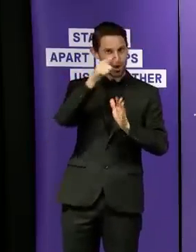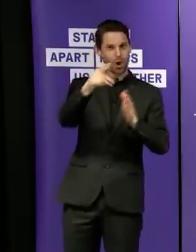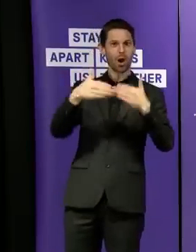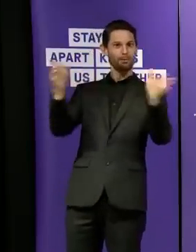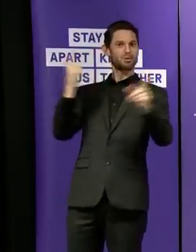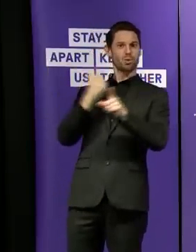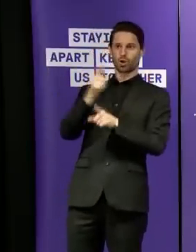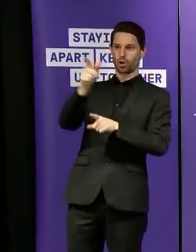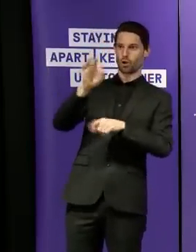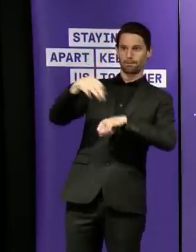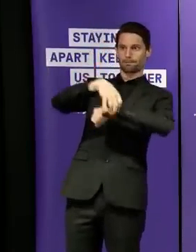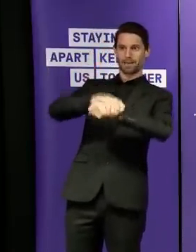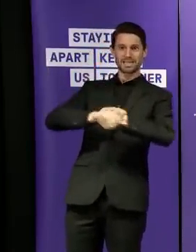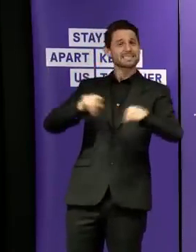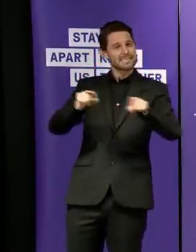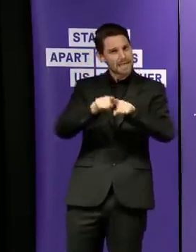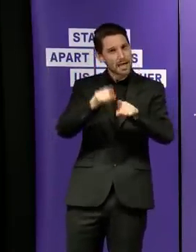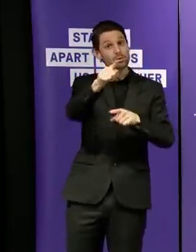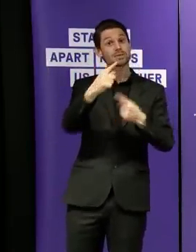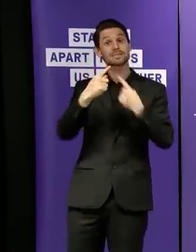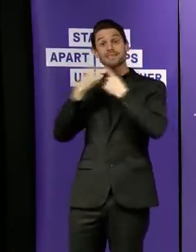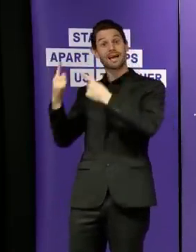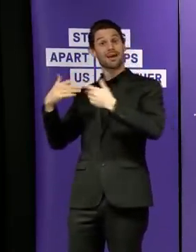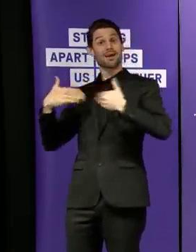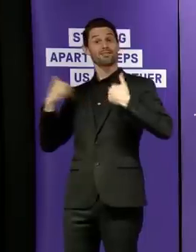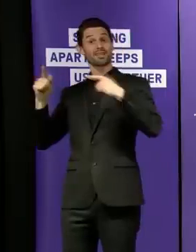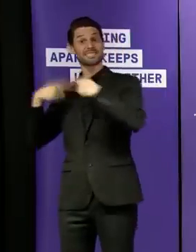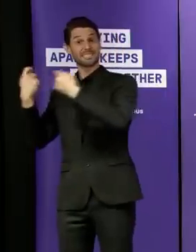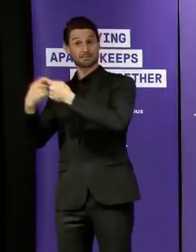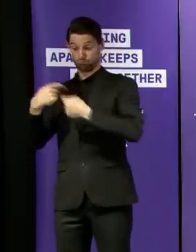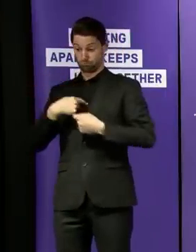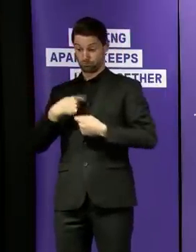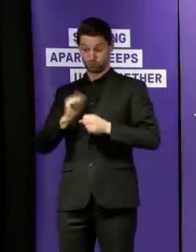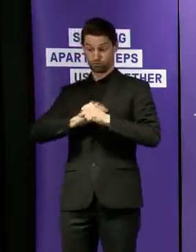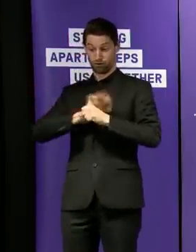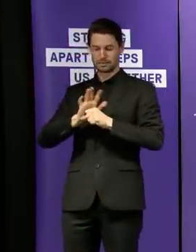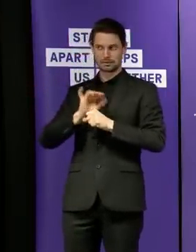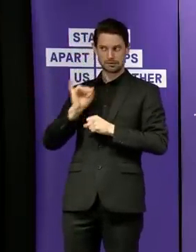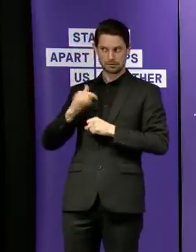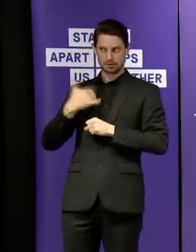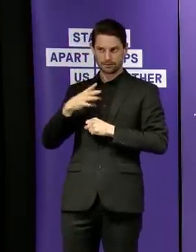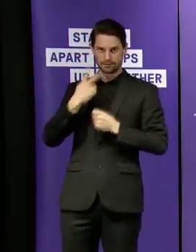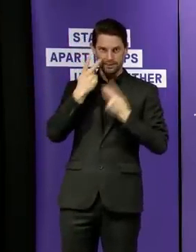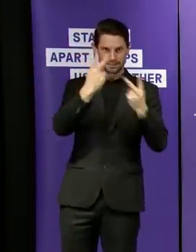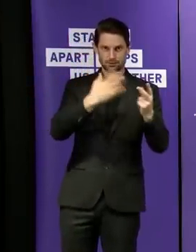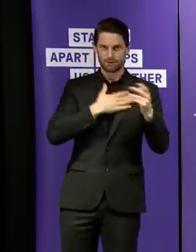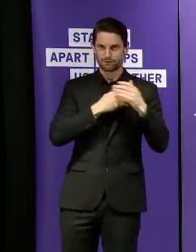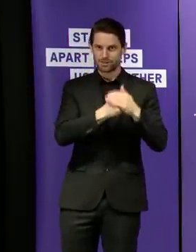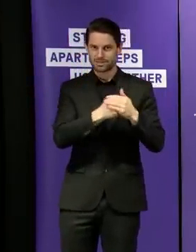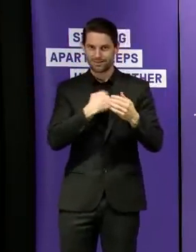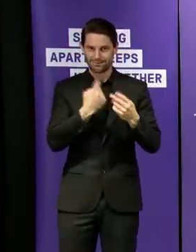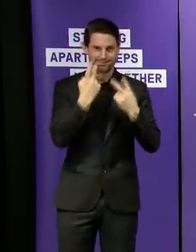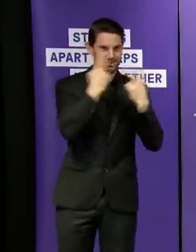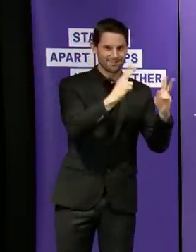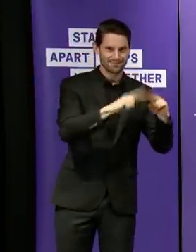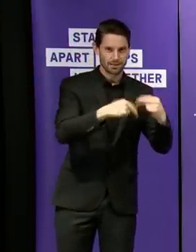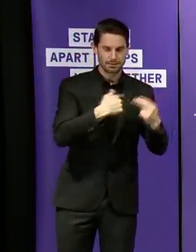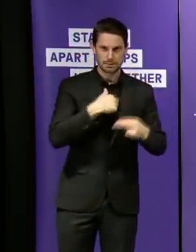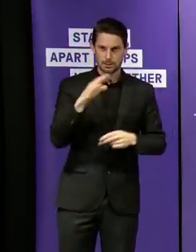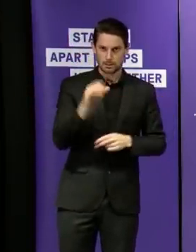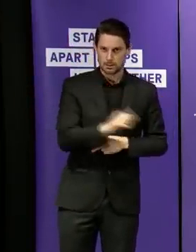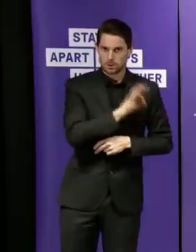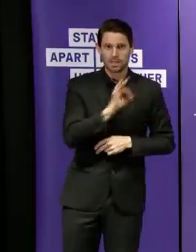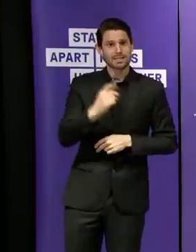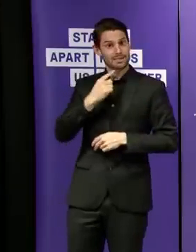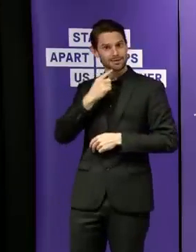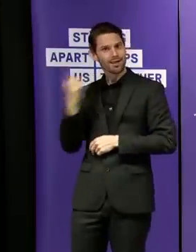us to pull this up. It'll allow us to stop the spread of this virus. Is that